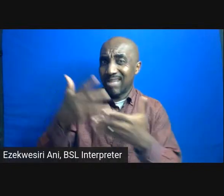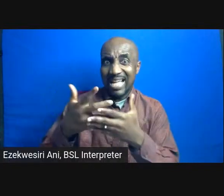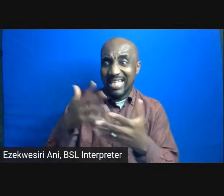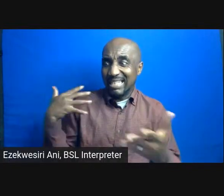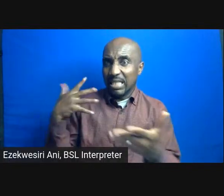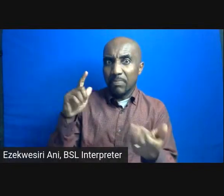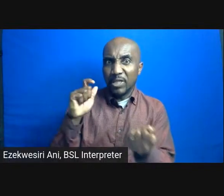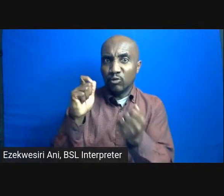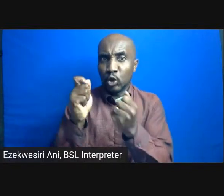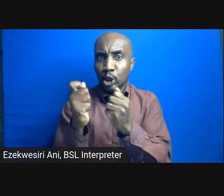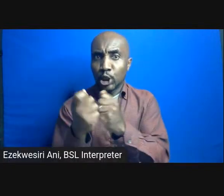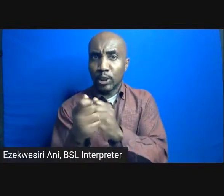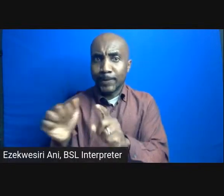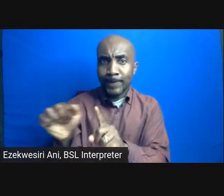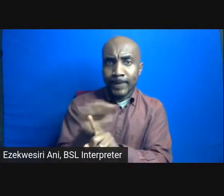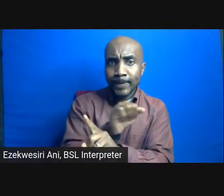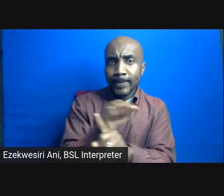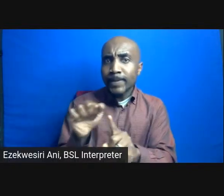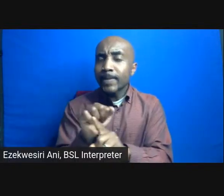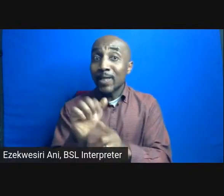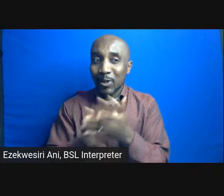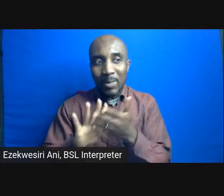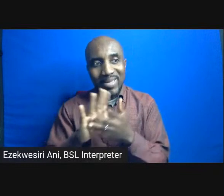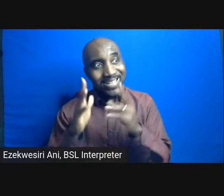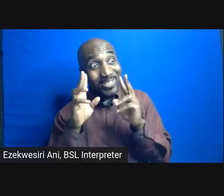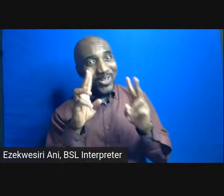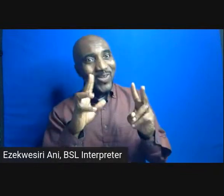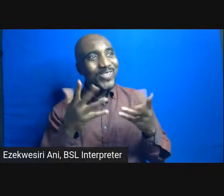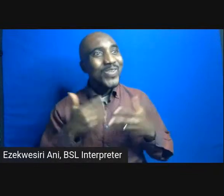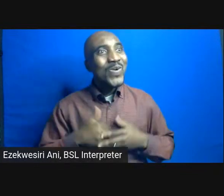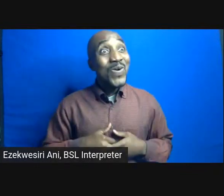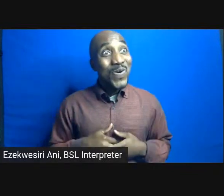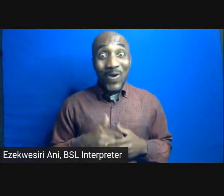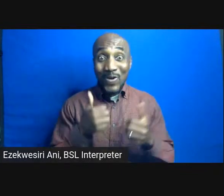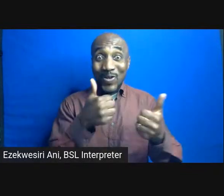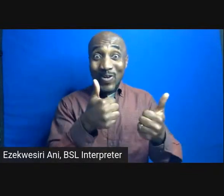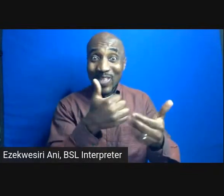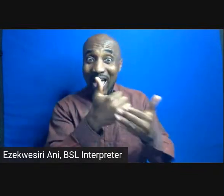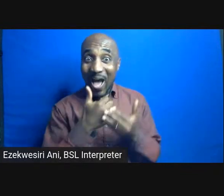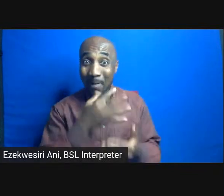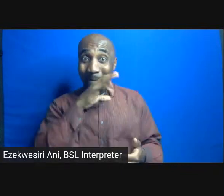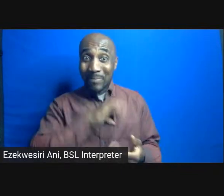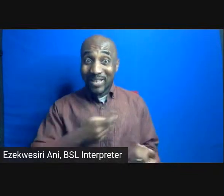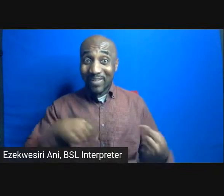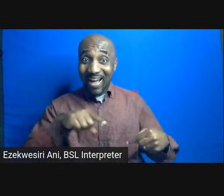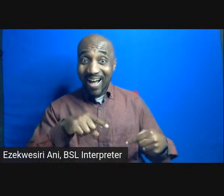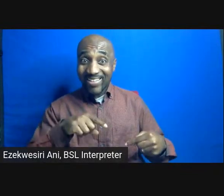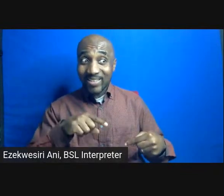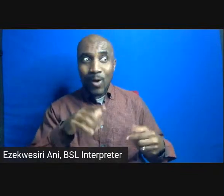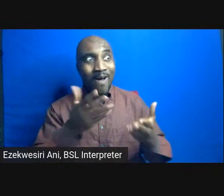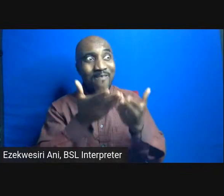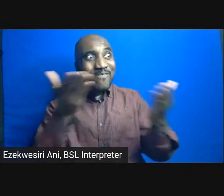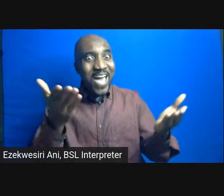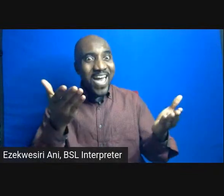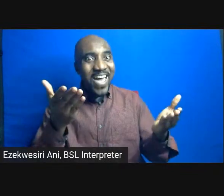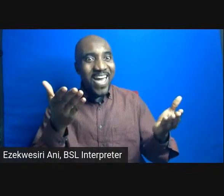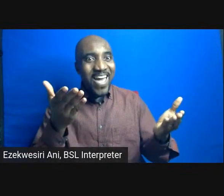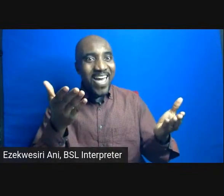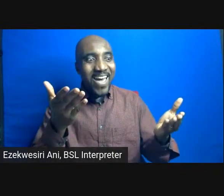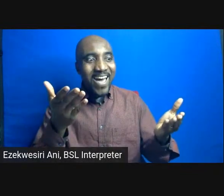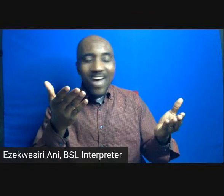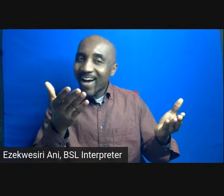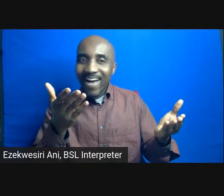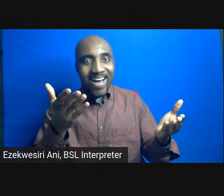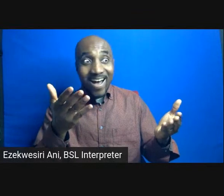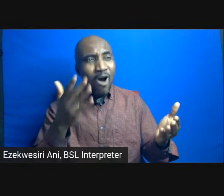time so that they have the appearance of being good, of being fair, and not based